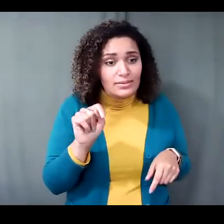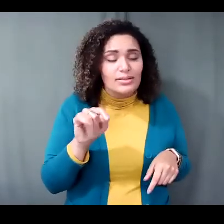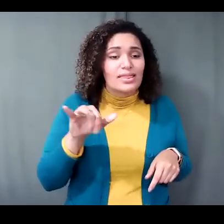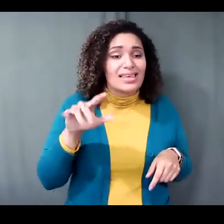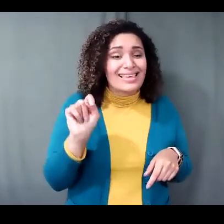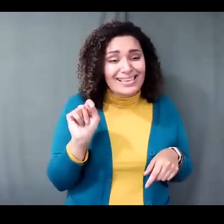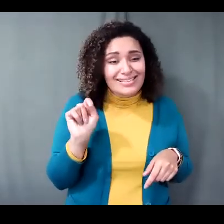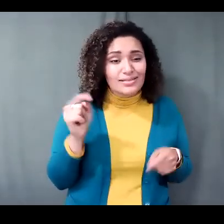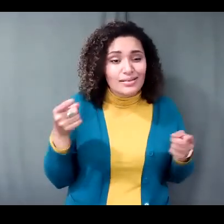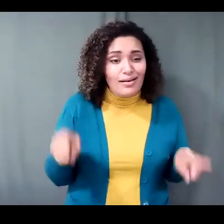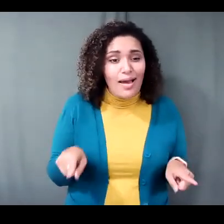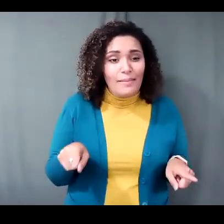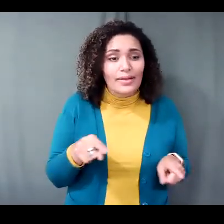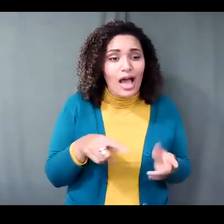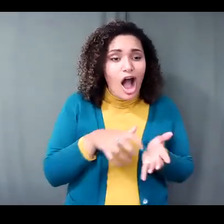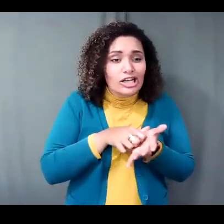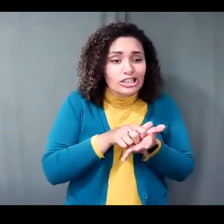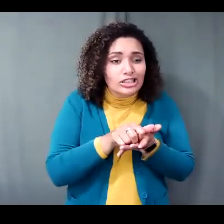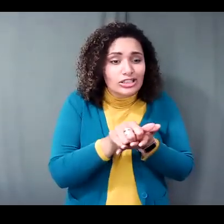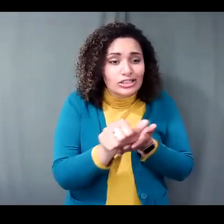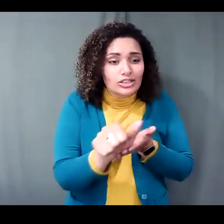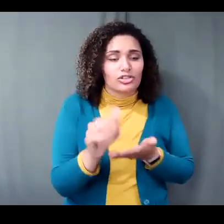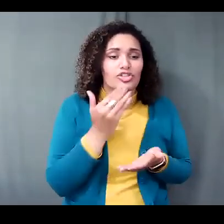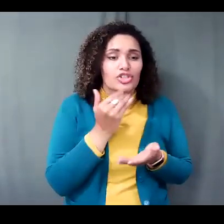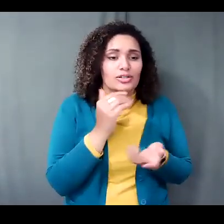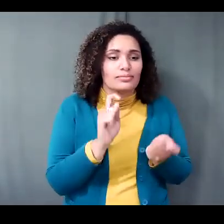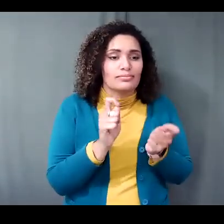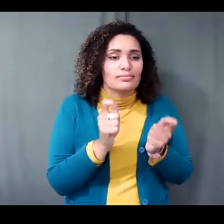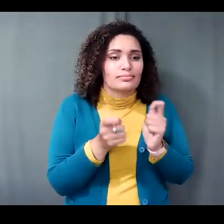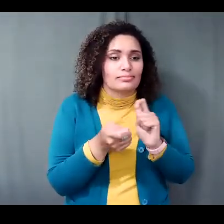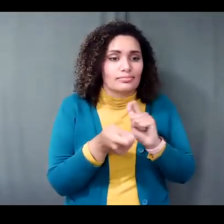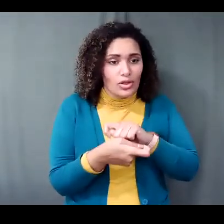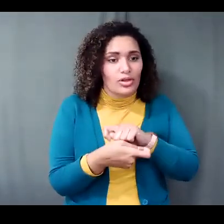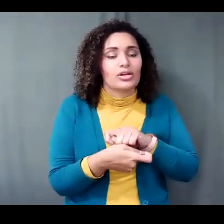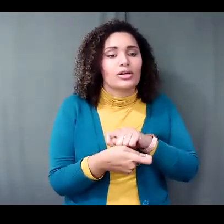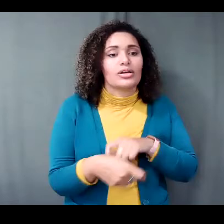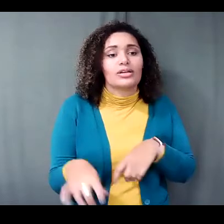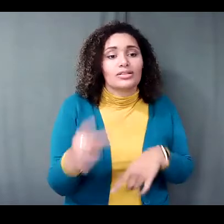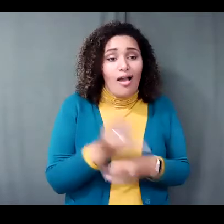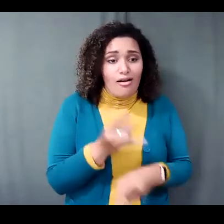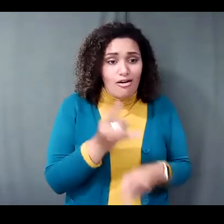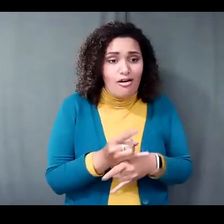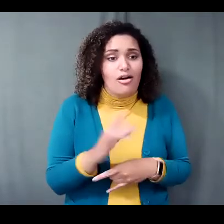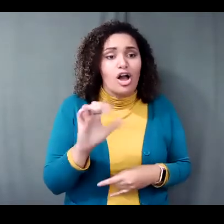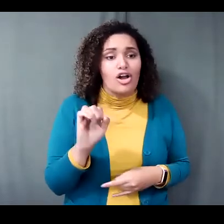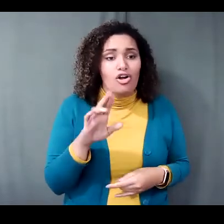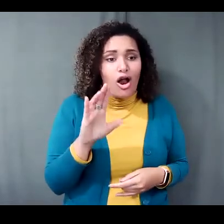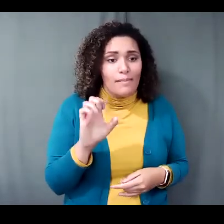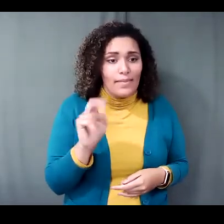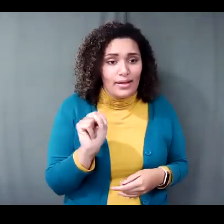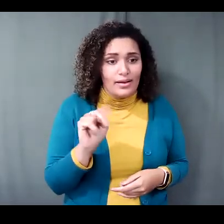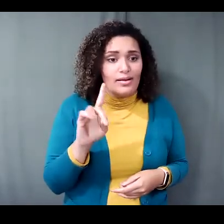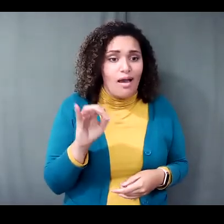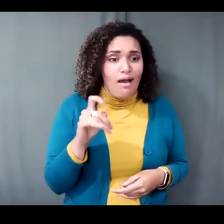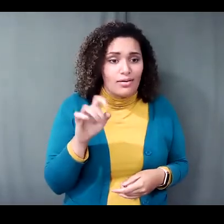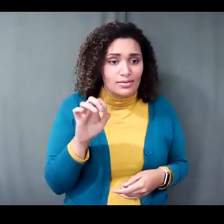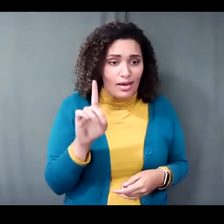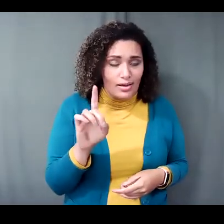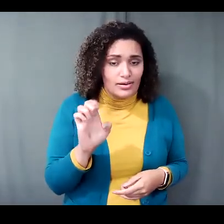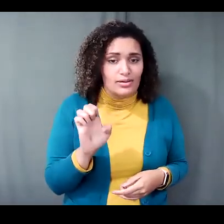yeasts eat that sugar, turn it into alcohol and carbon dioxide, and as they build more